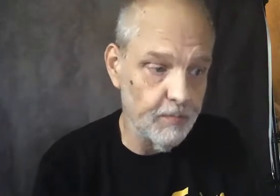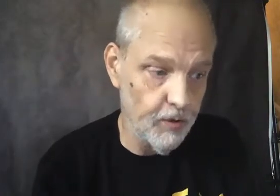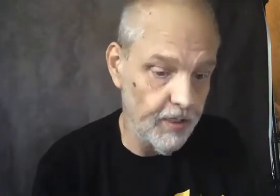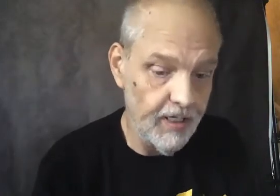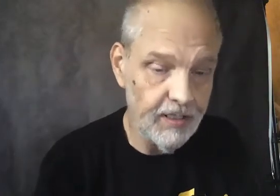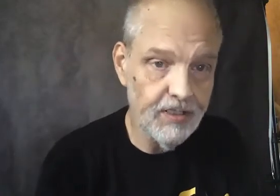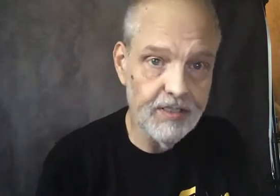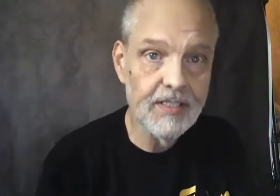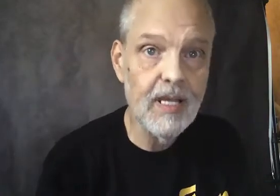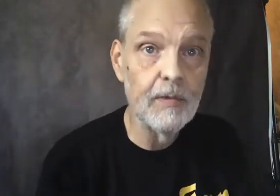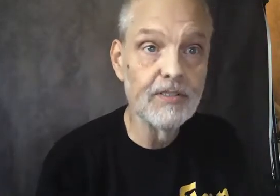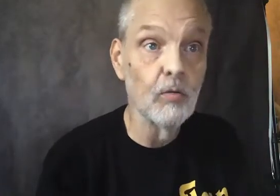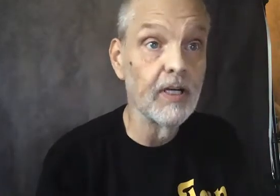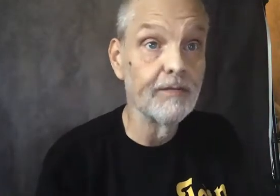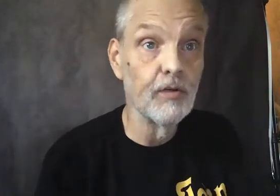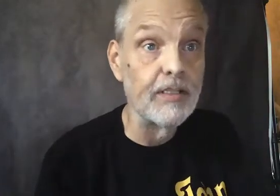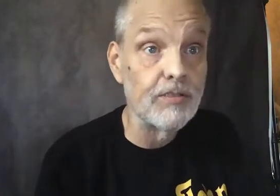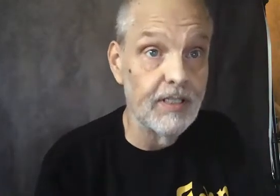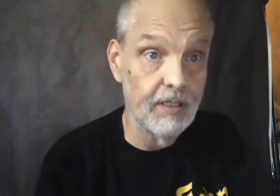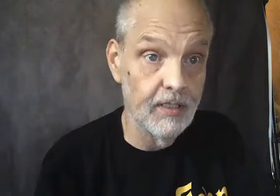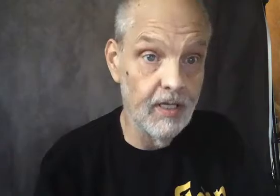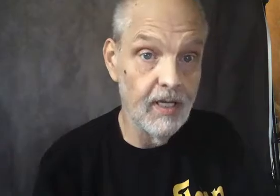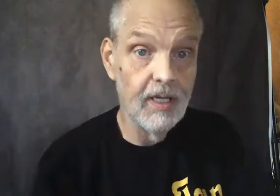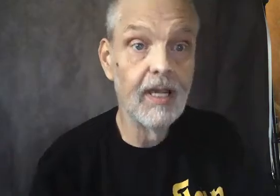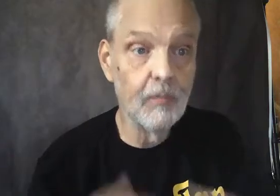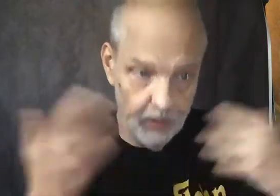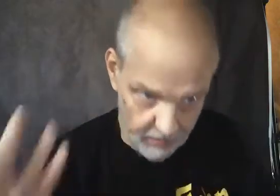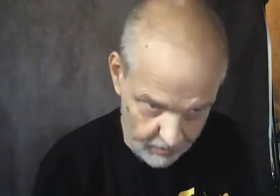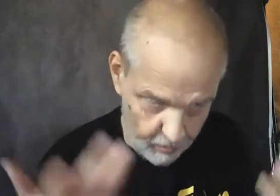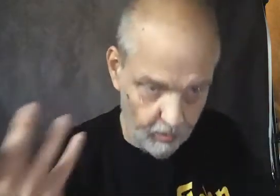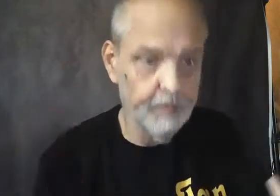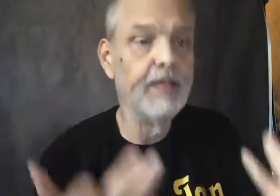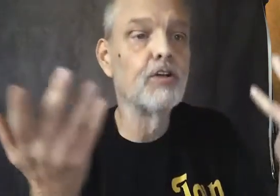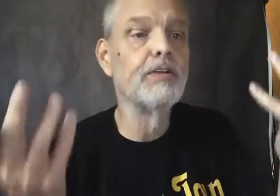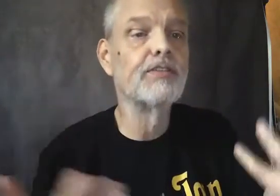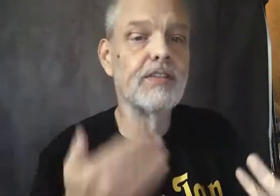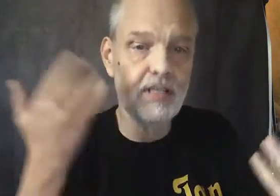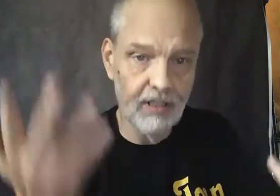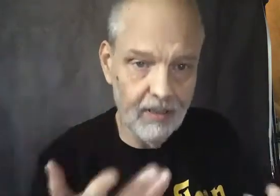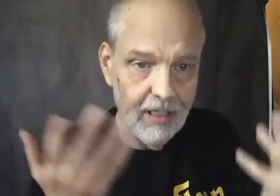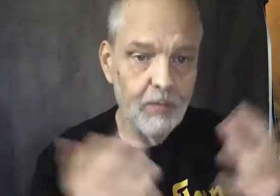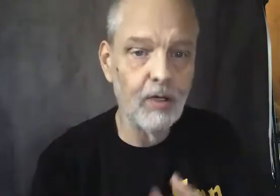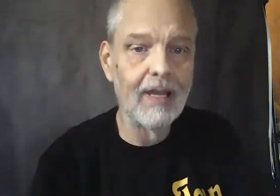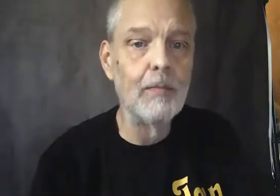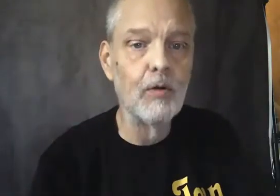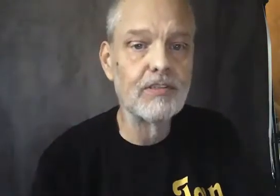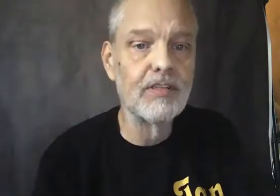iceberg. It's just a stepping stone. But if you're interested, it'll pique your interest and it'll keep you interested in